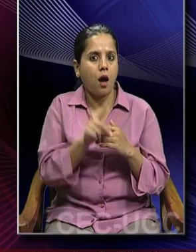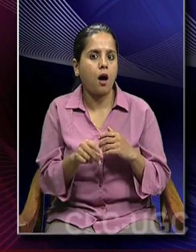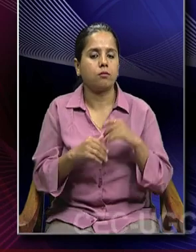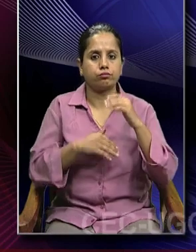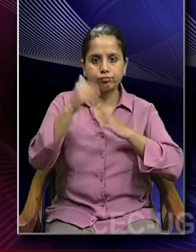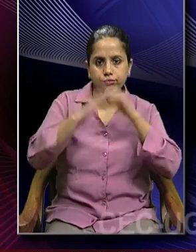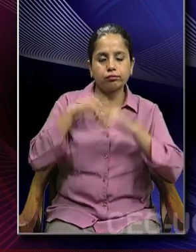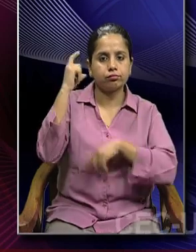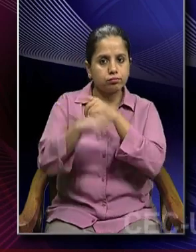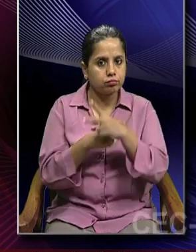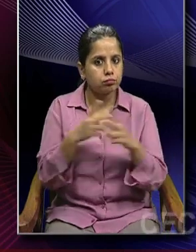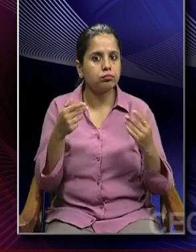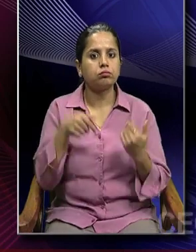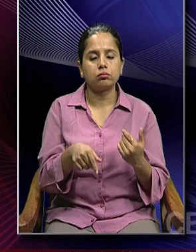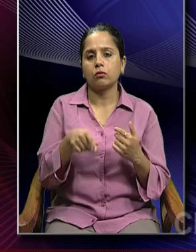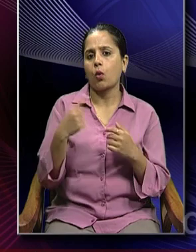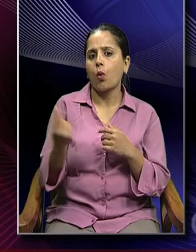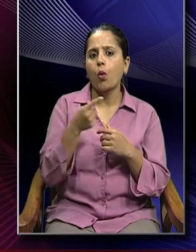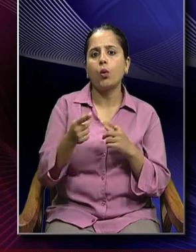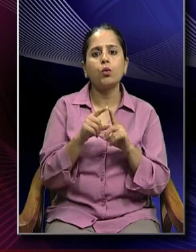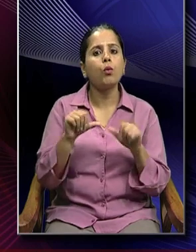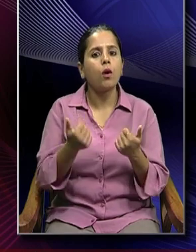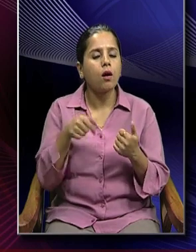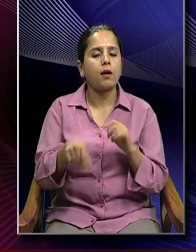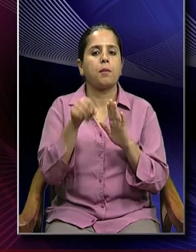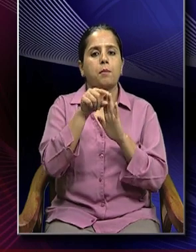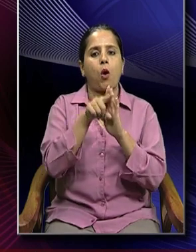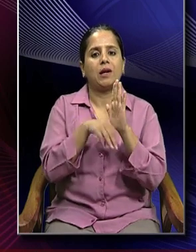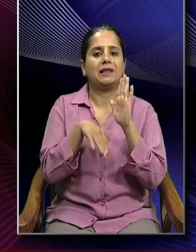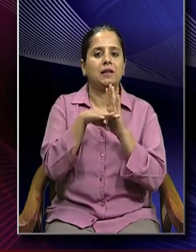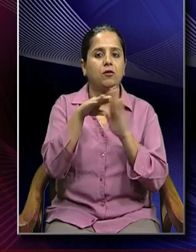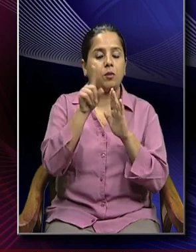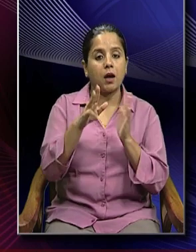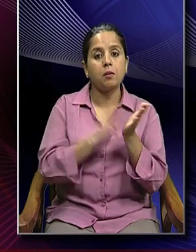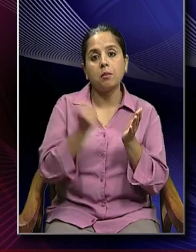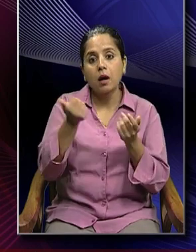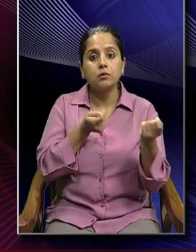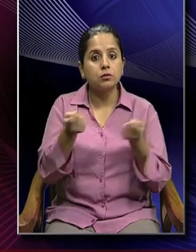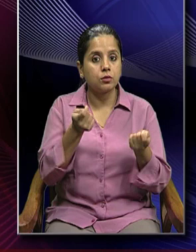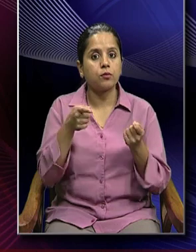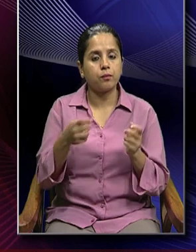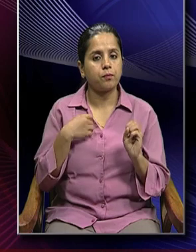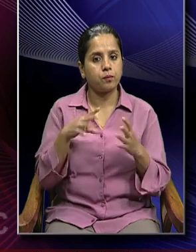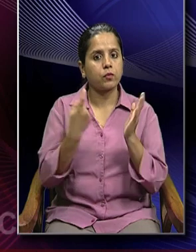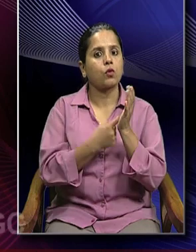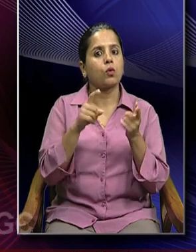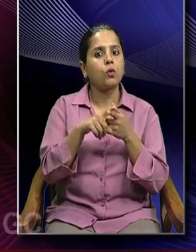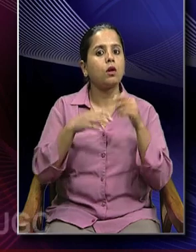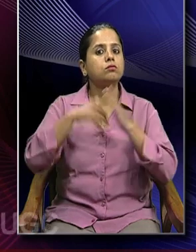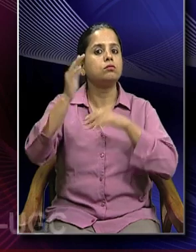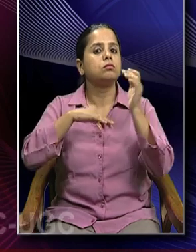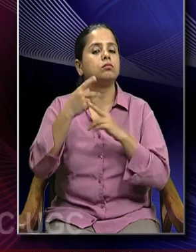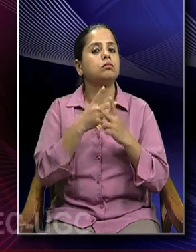industry. That is done, that can only be done at the policy level. Whereas at managerial level, we start doing restructuring the